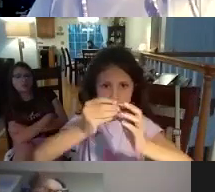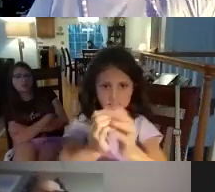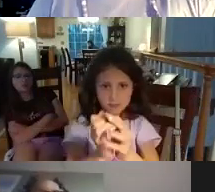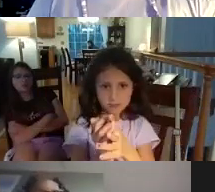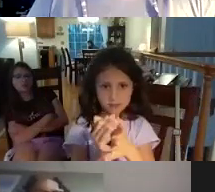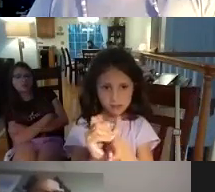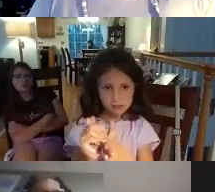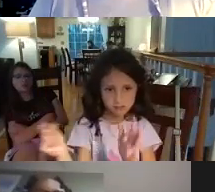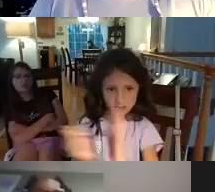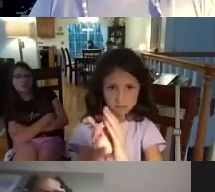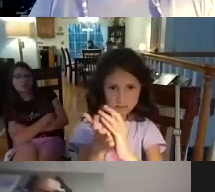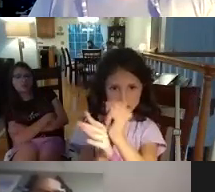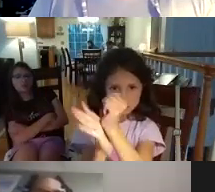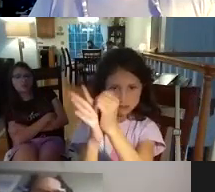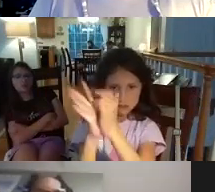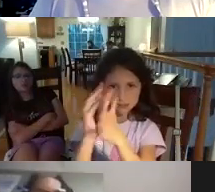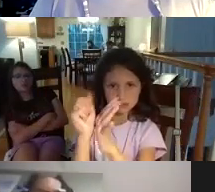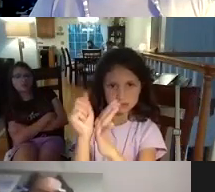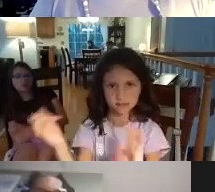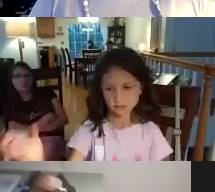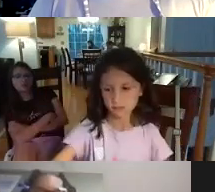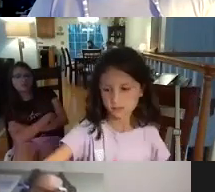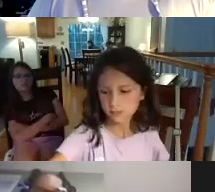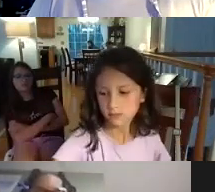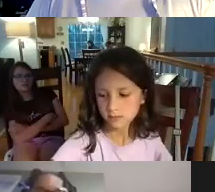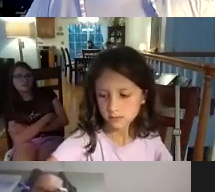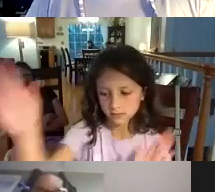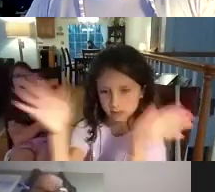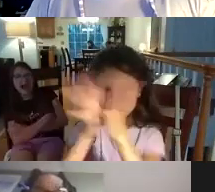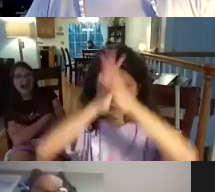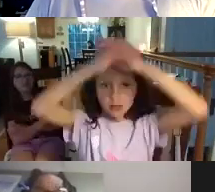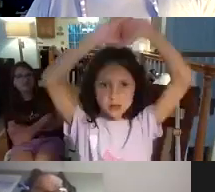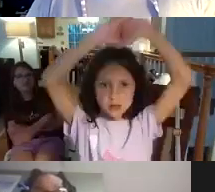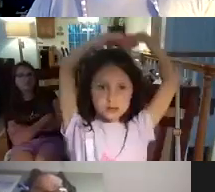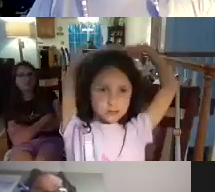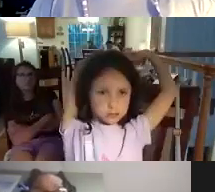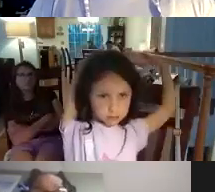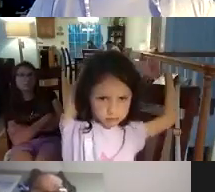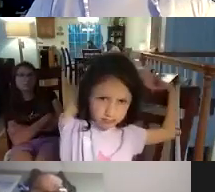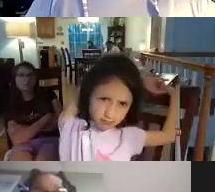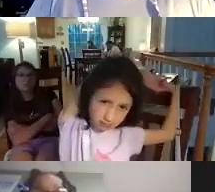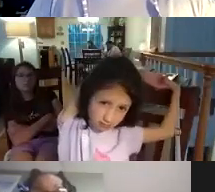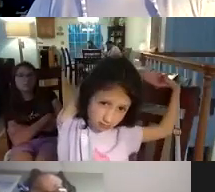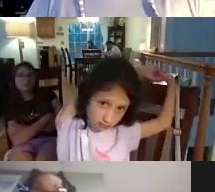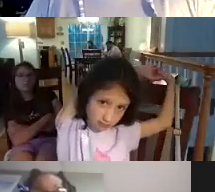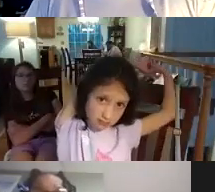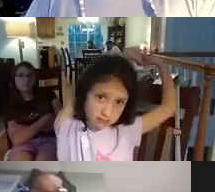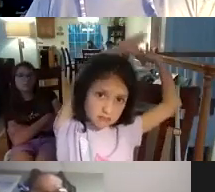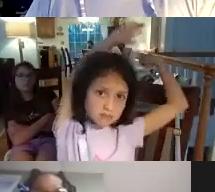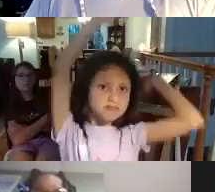test subjects as we did our first online program. And so, so this is really fun. We've learned a lot.